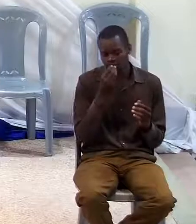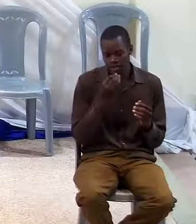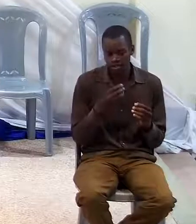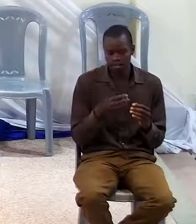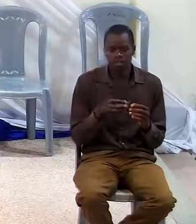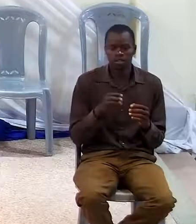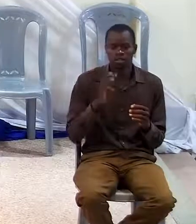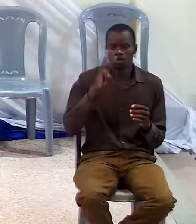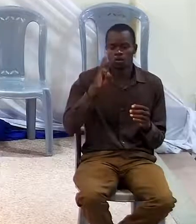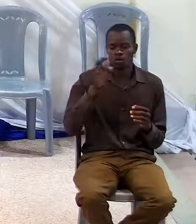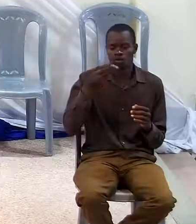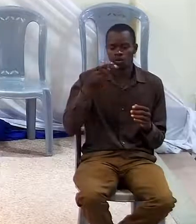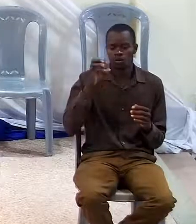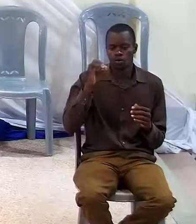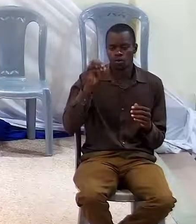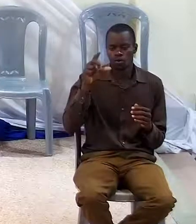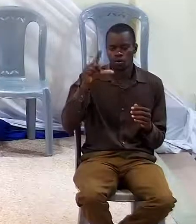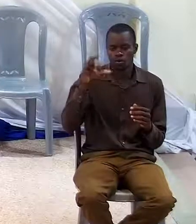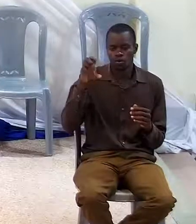grains and cereals first,